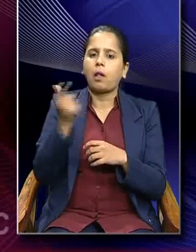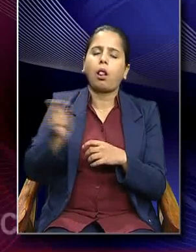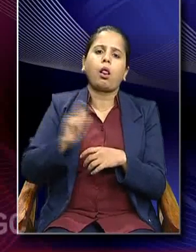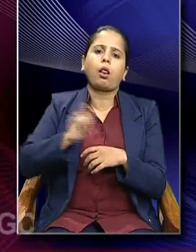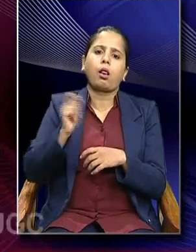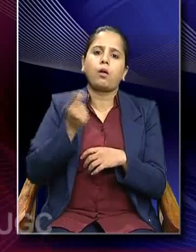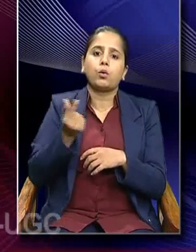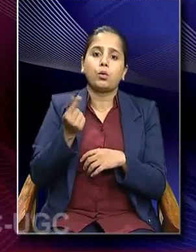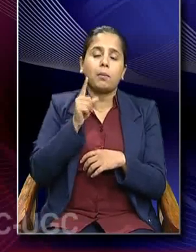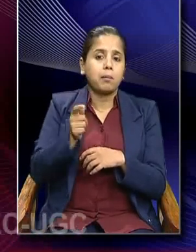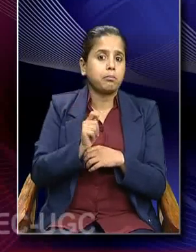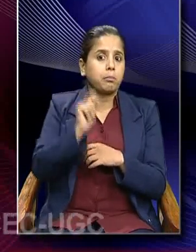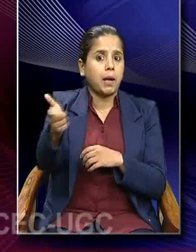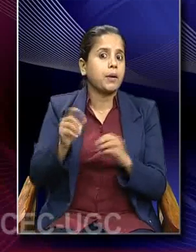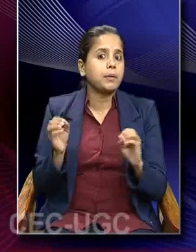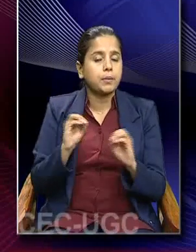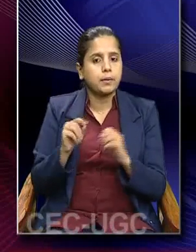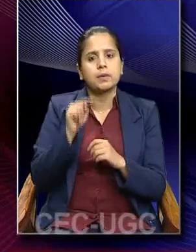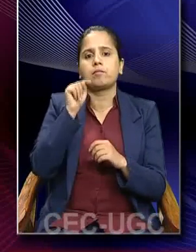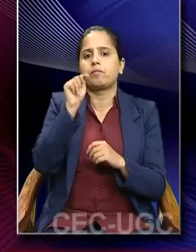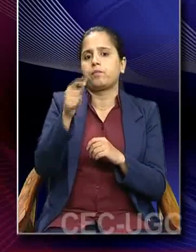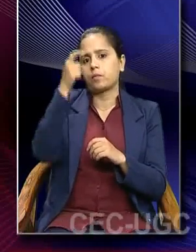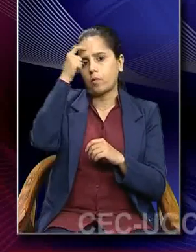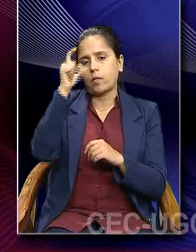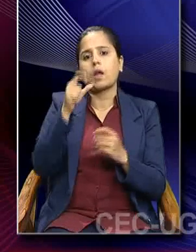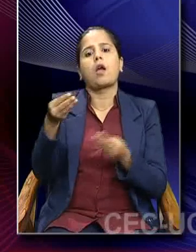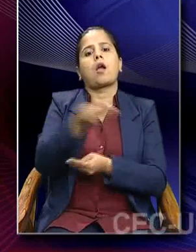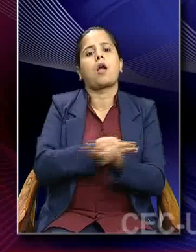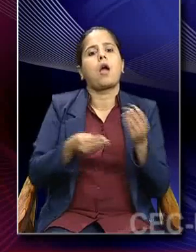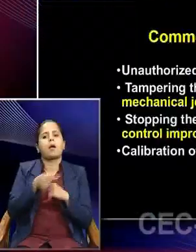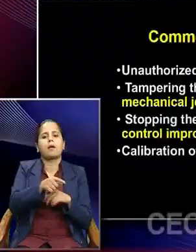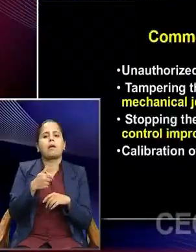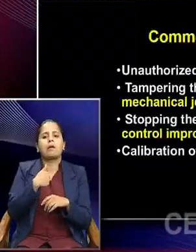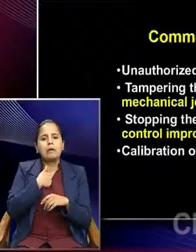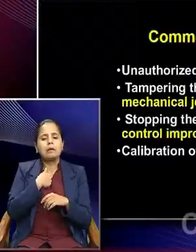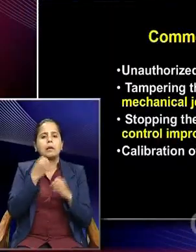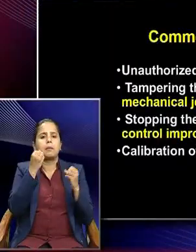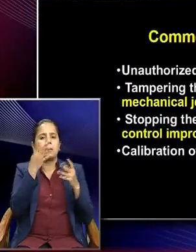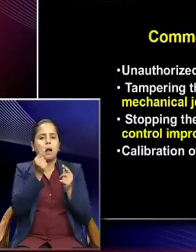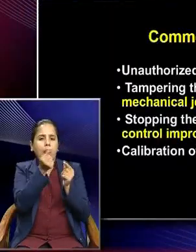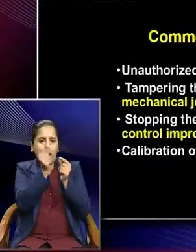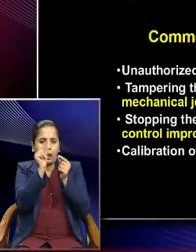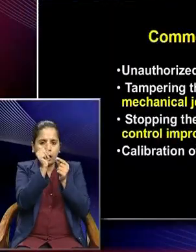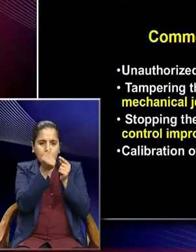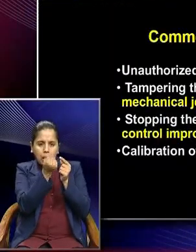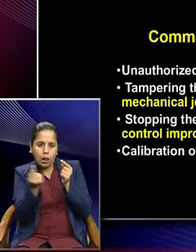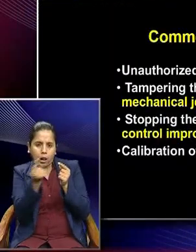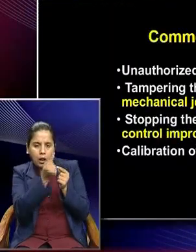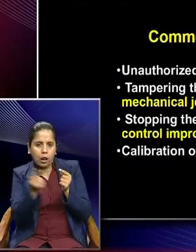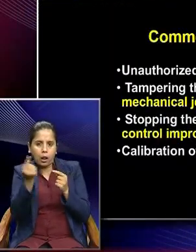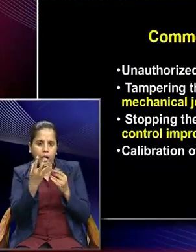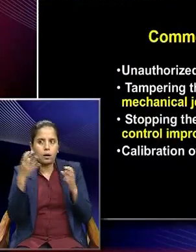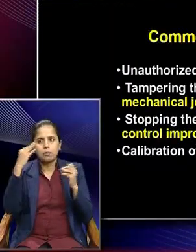it without payment. So another commercial loss is the tempering of meter readings by the